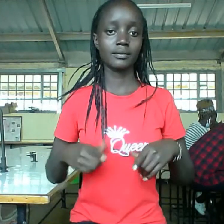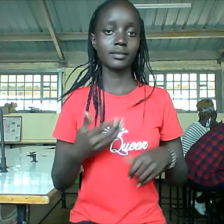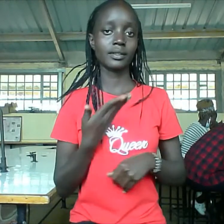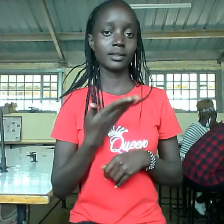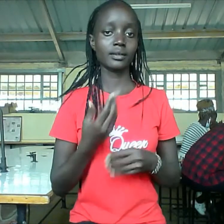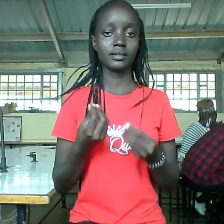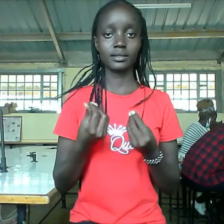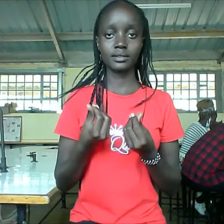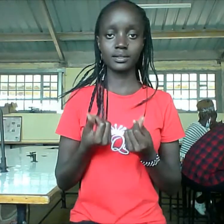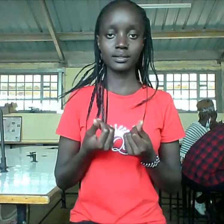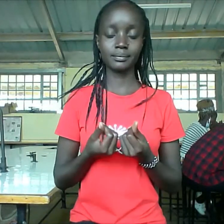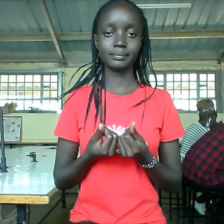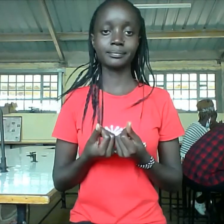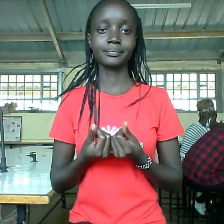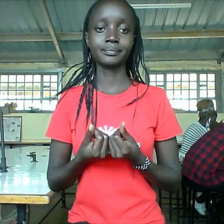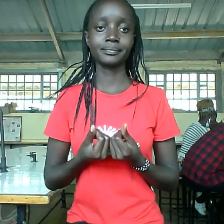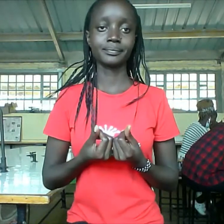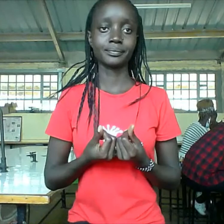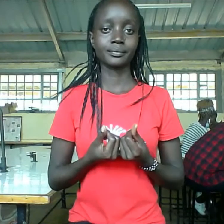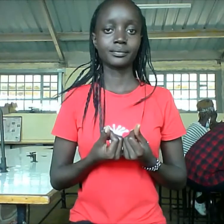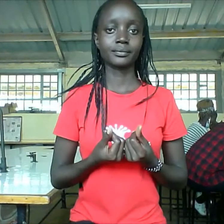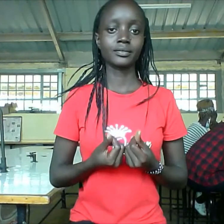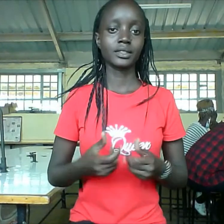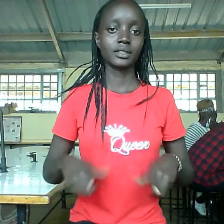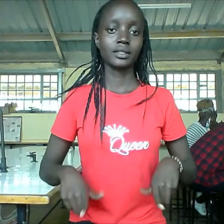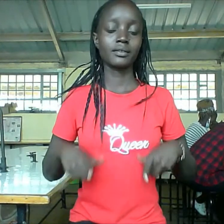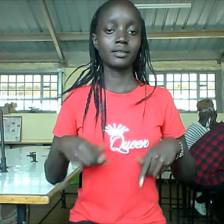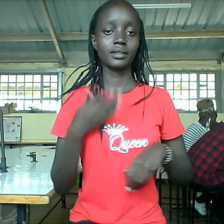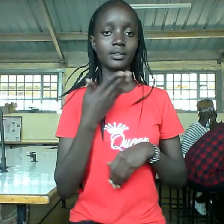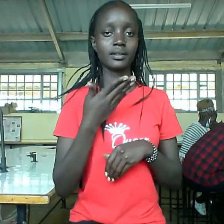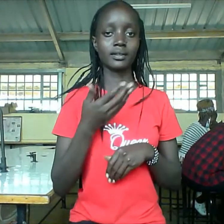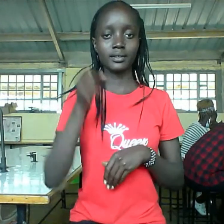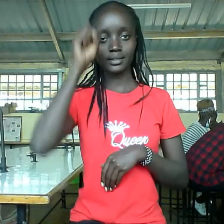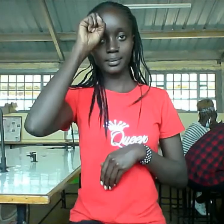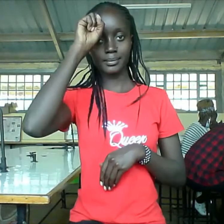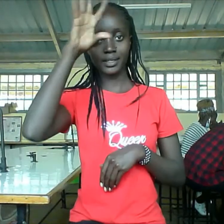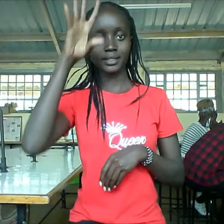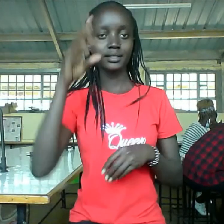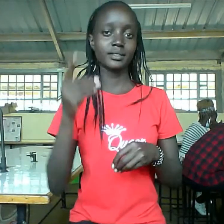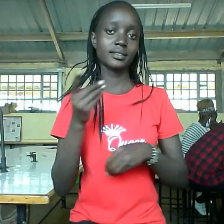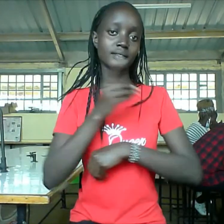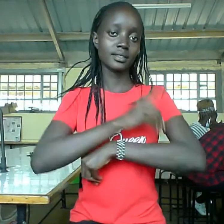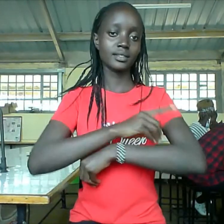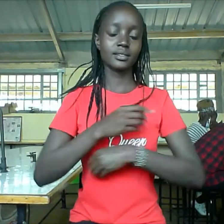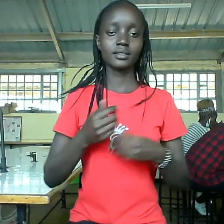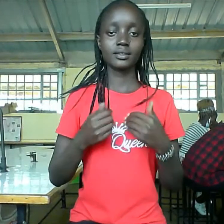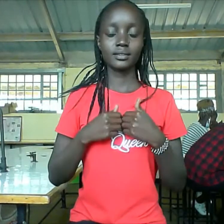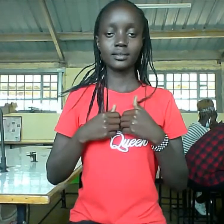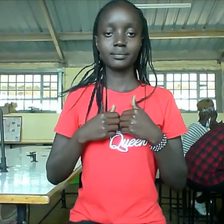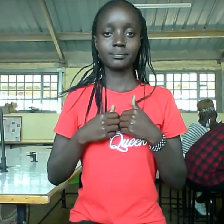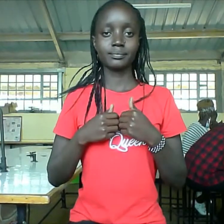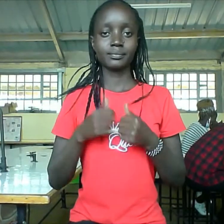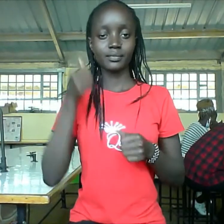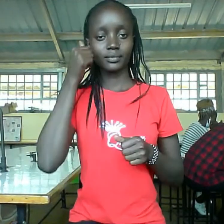Isaac lived on the farm has its amazing days. Isaac remembered how his youngest brother